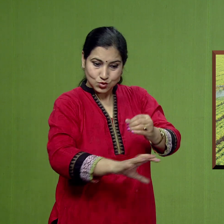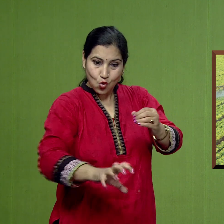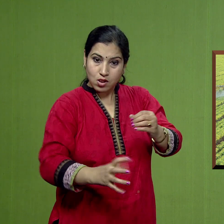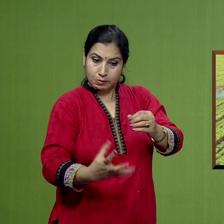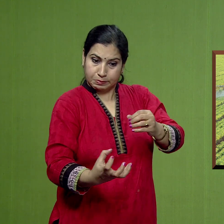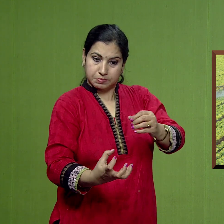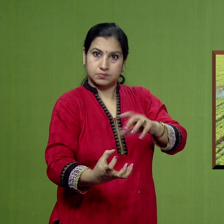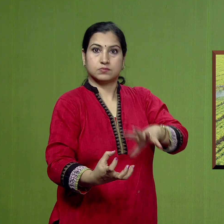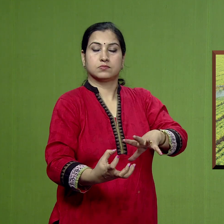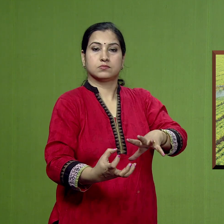erosion.